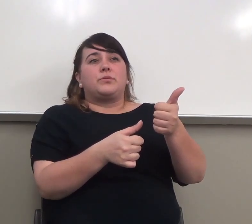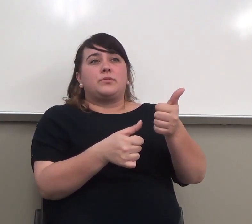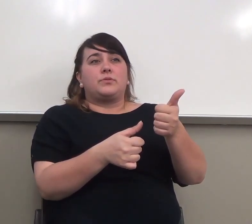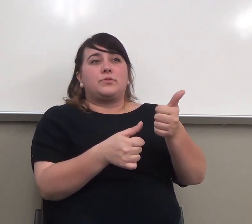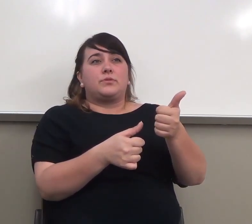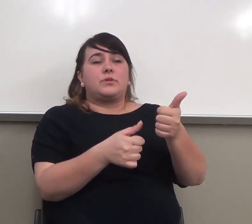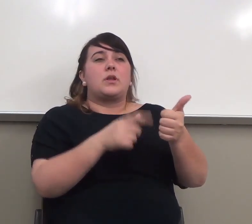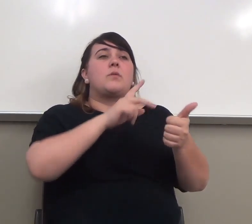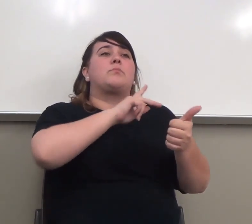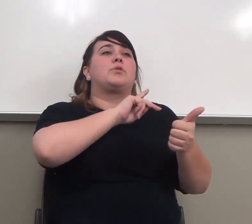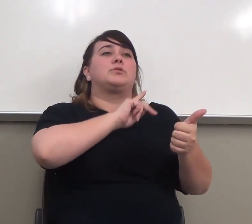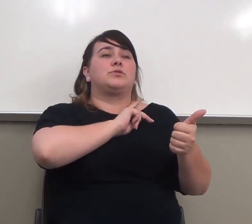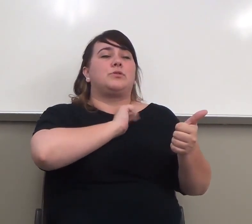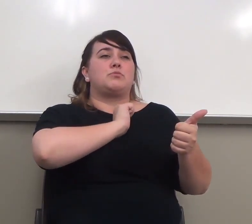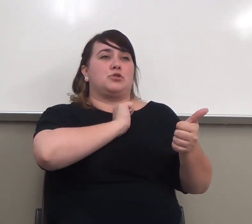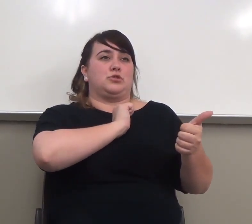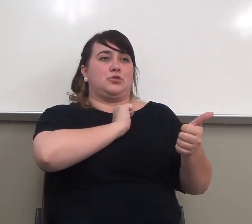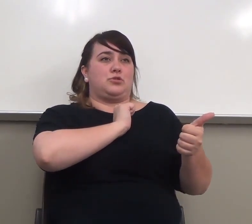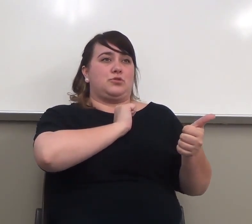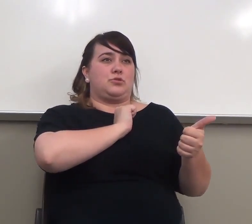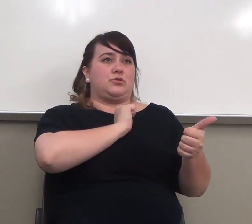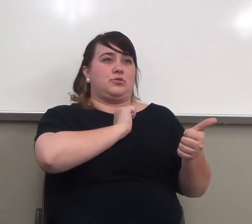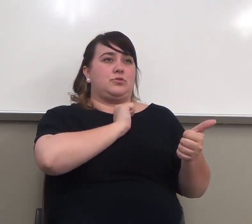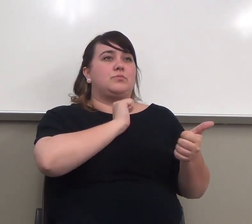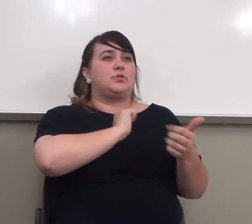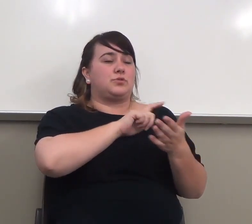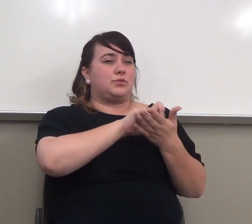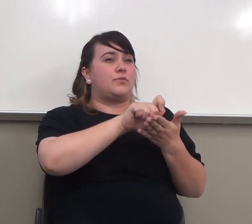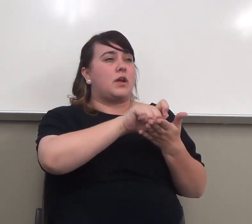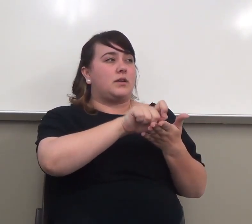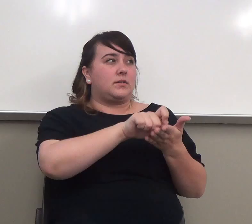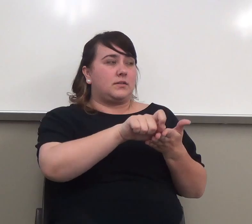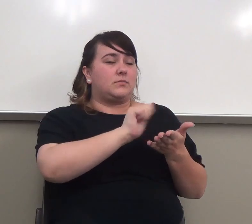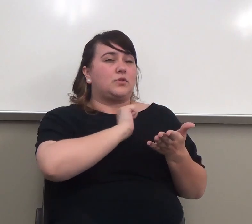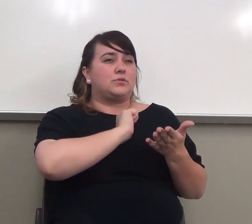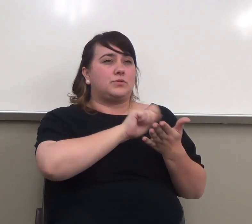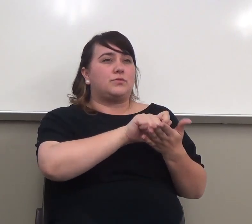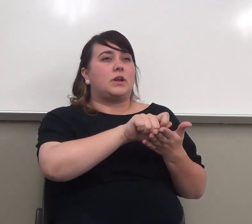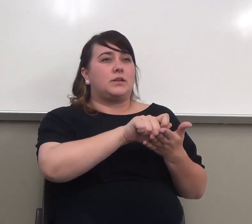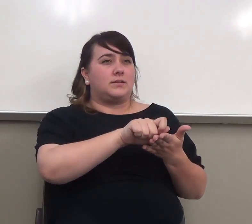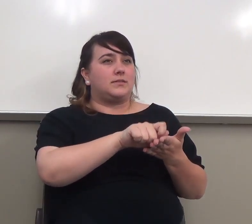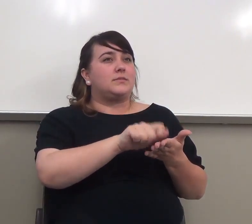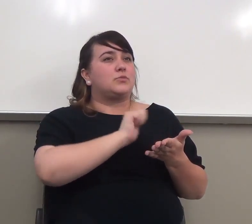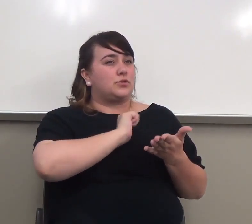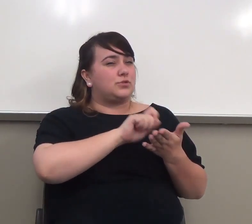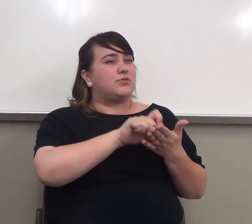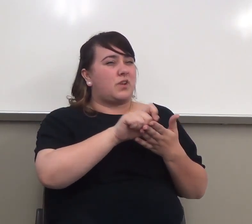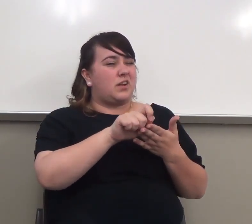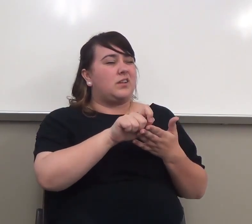Are you ready? Okay, good. That is called free writing and also can come